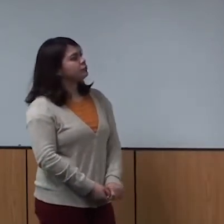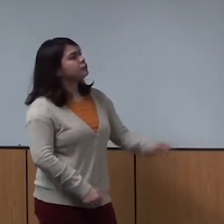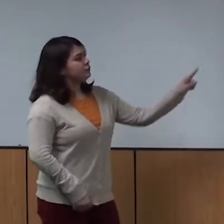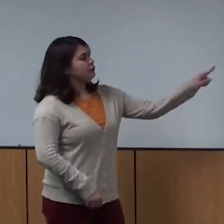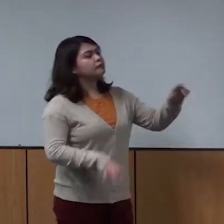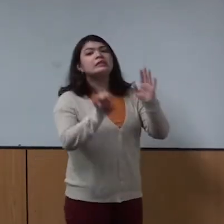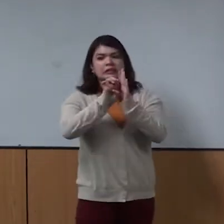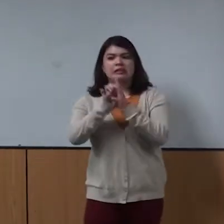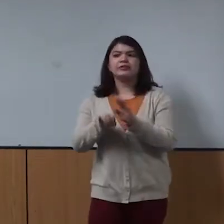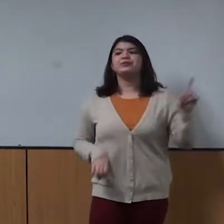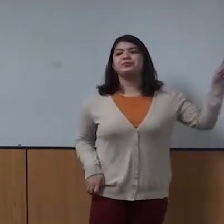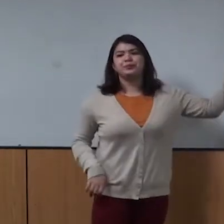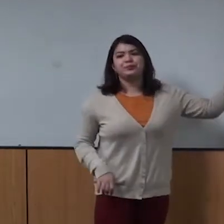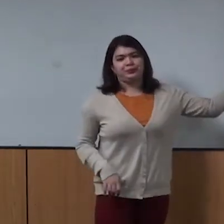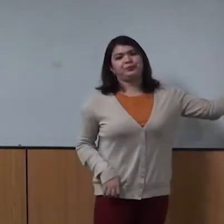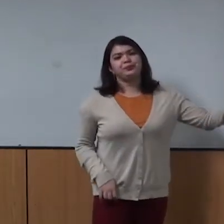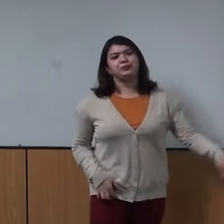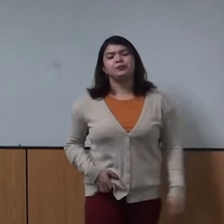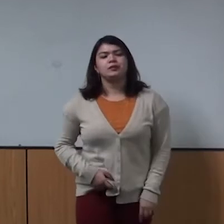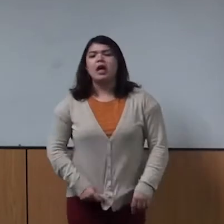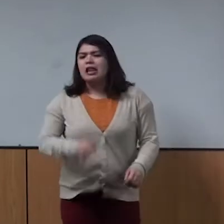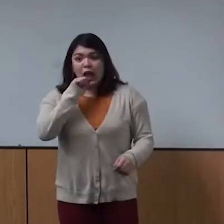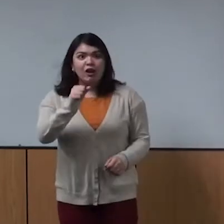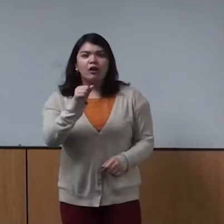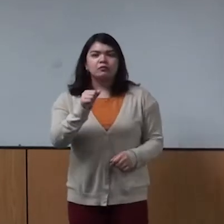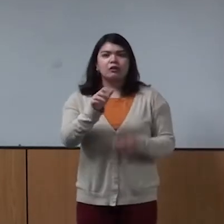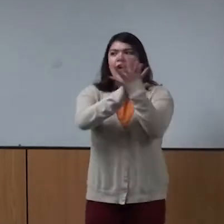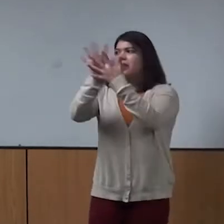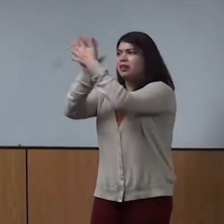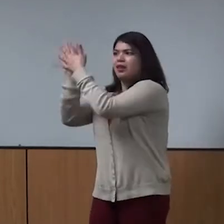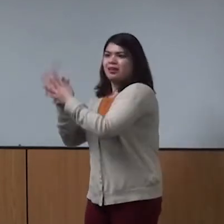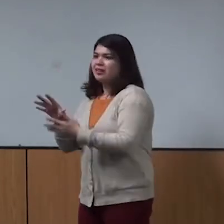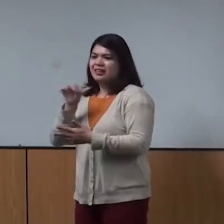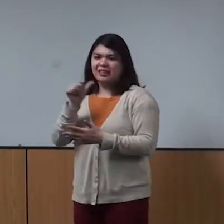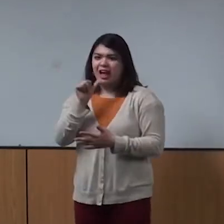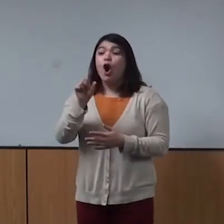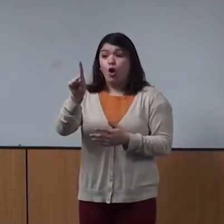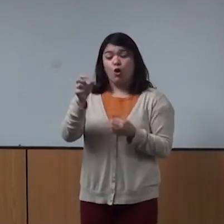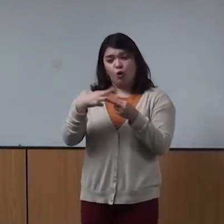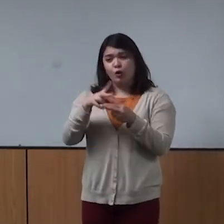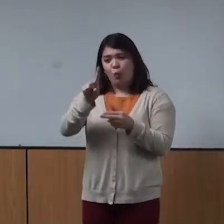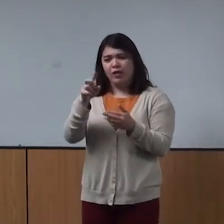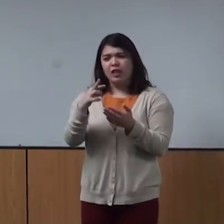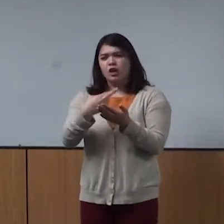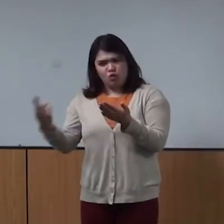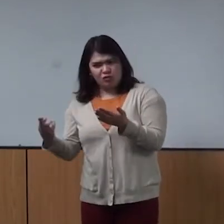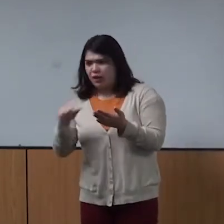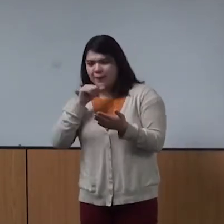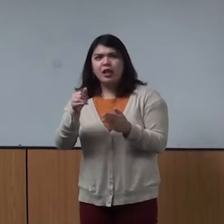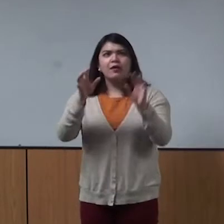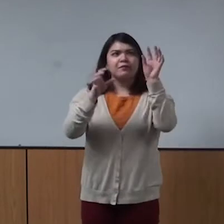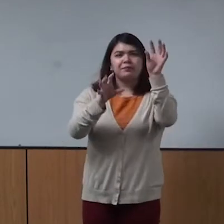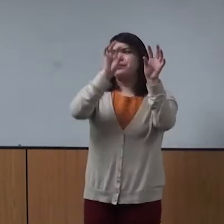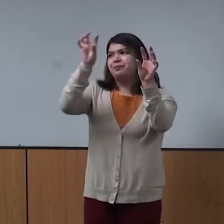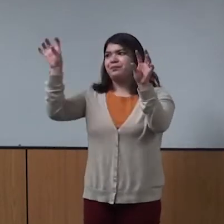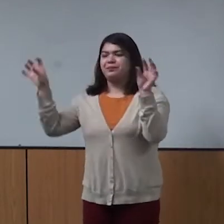learning. So that is photo album approach. So we're not just looking at one source in order to give an assessment